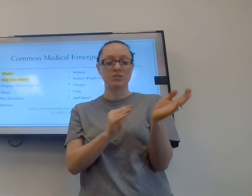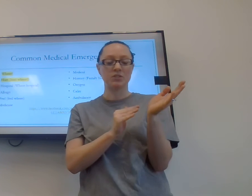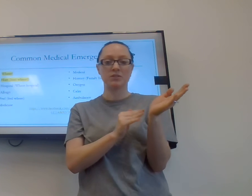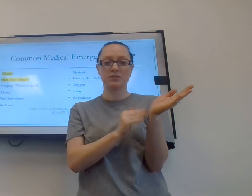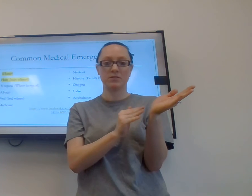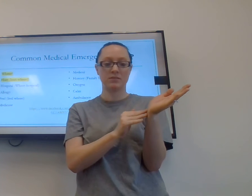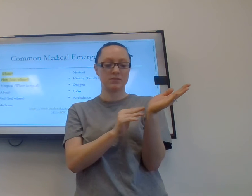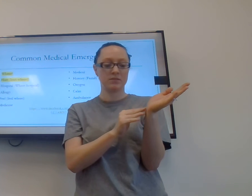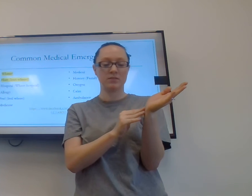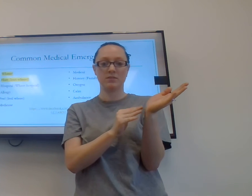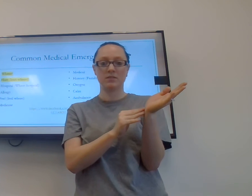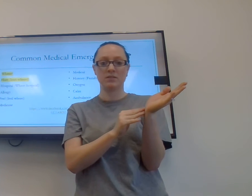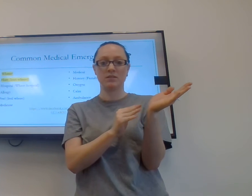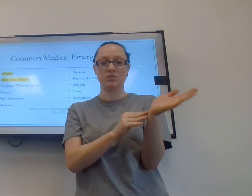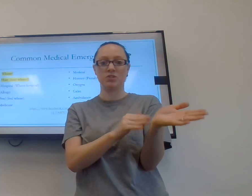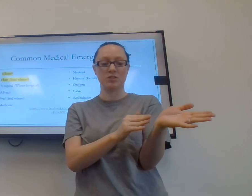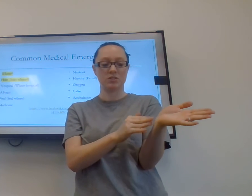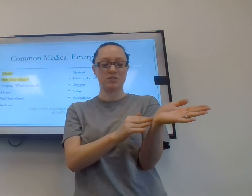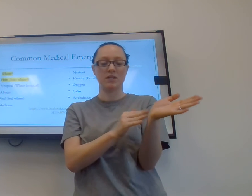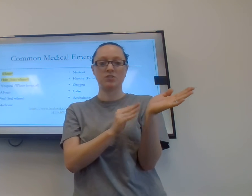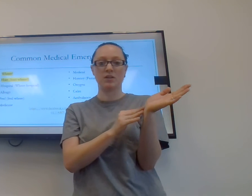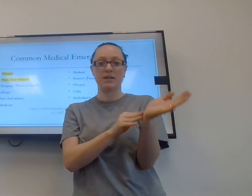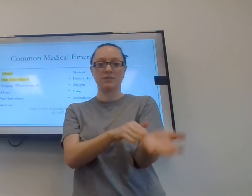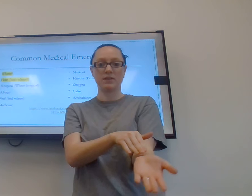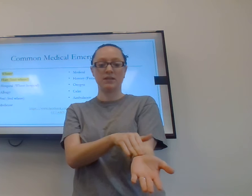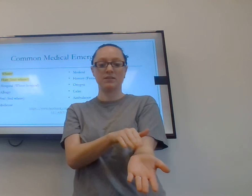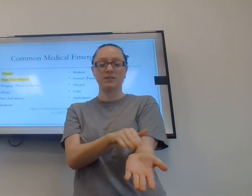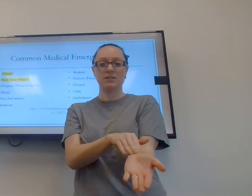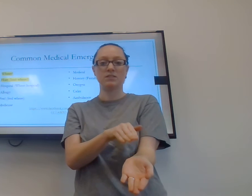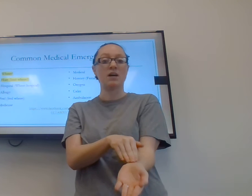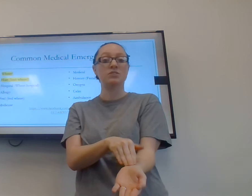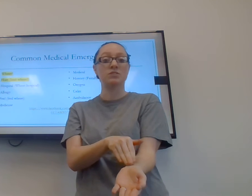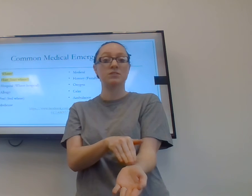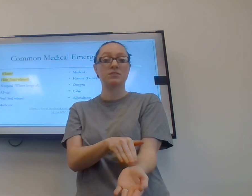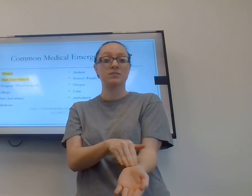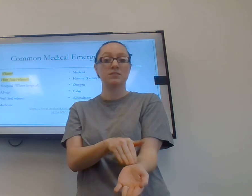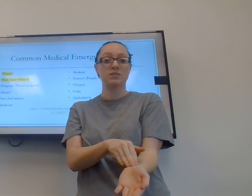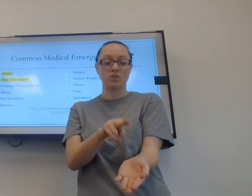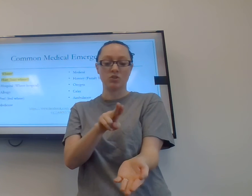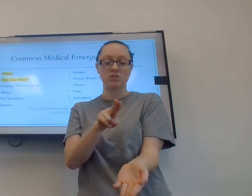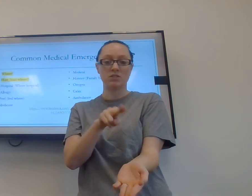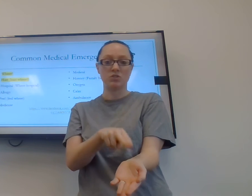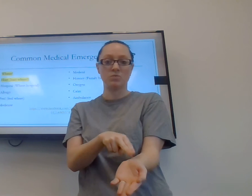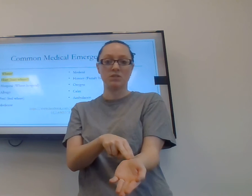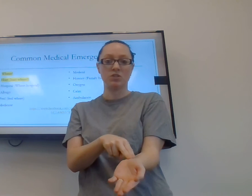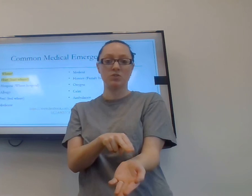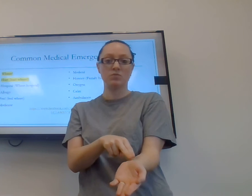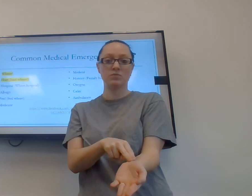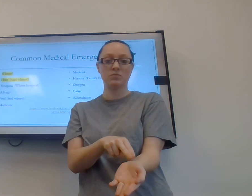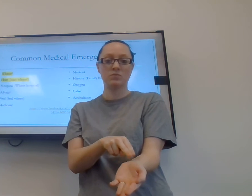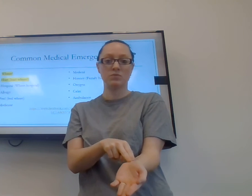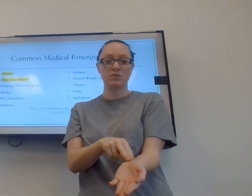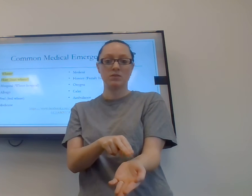Doctor is you can just touch your hand right here. Doctor. Nurses with 2.